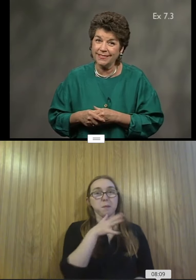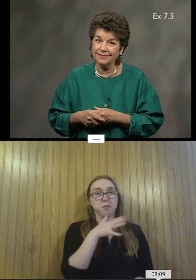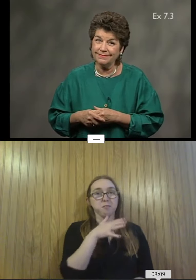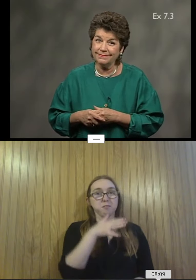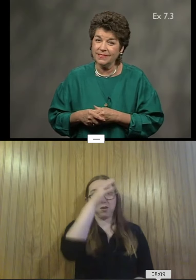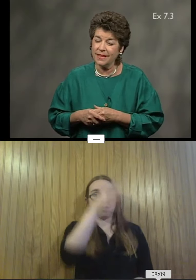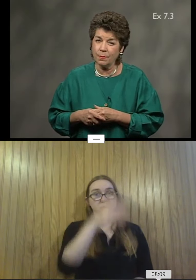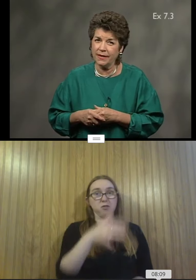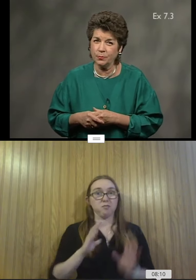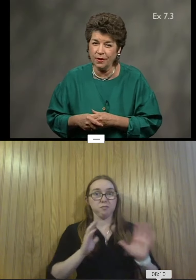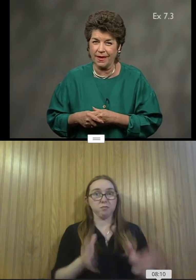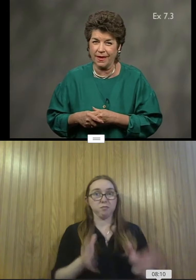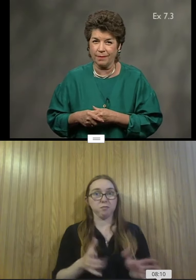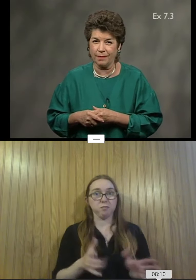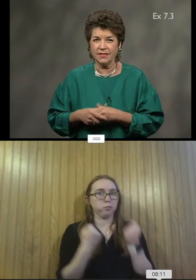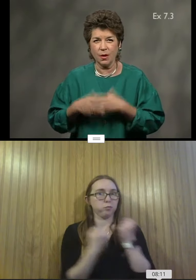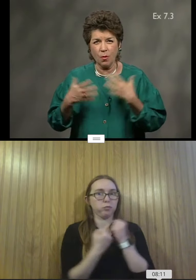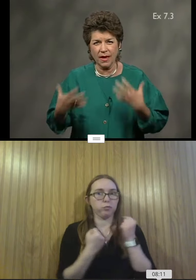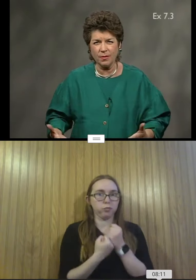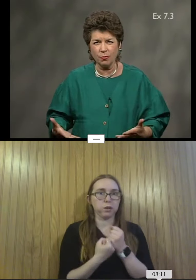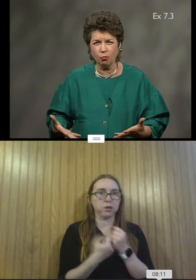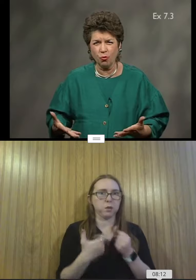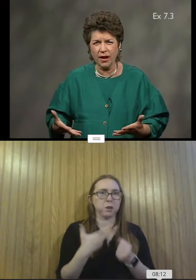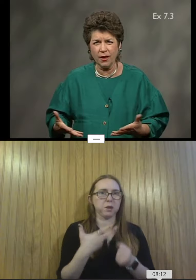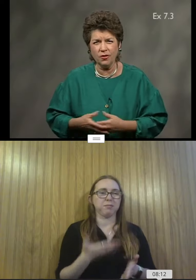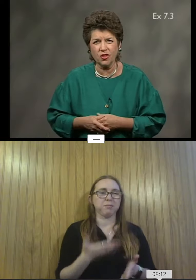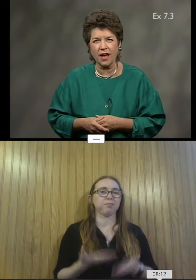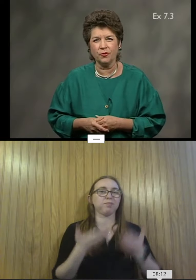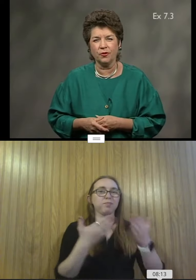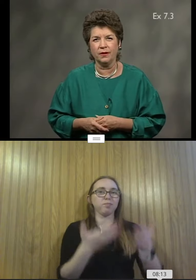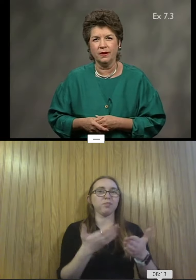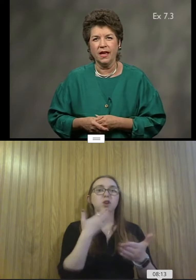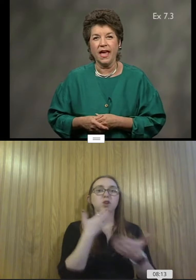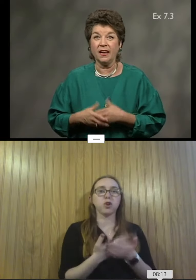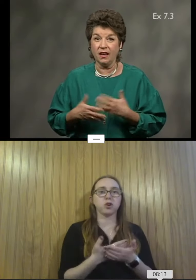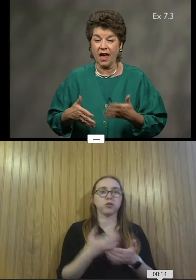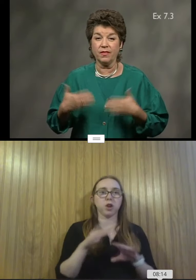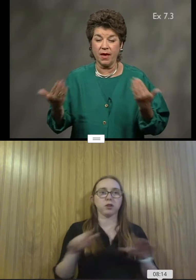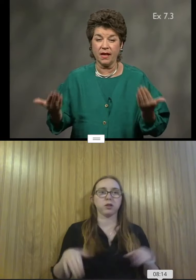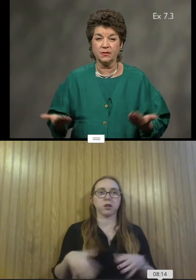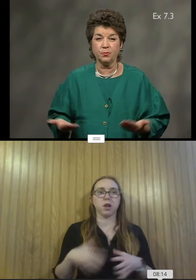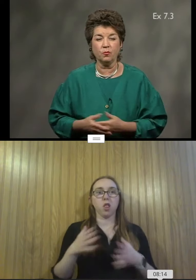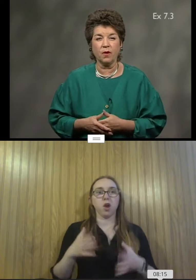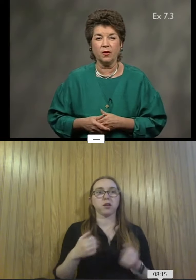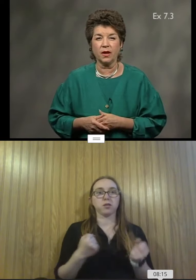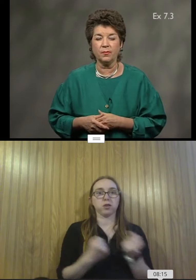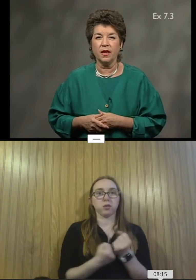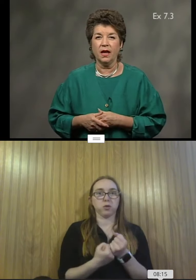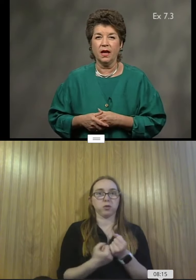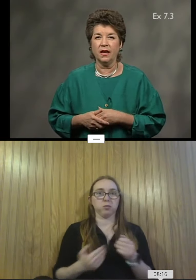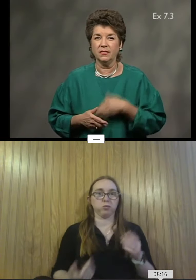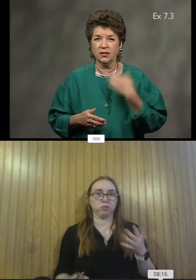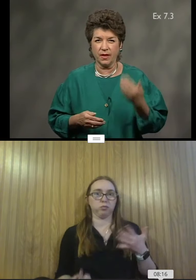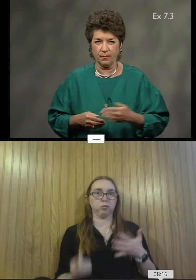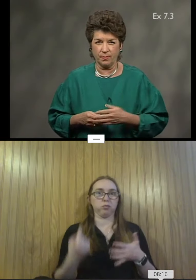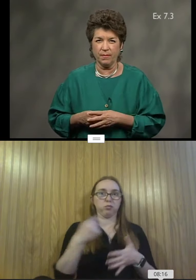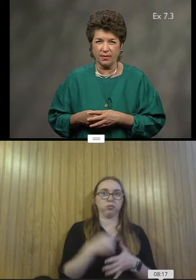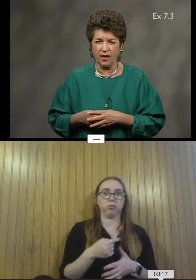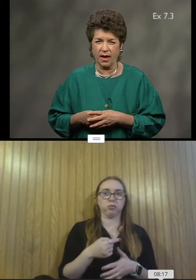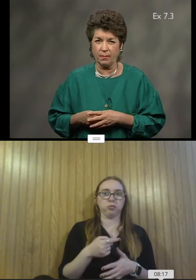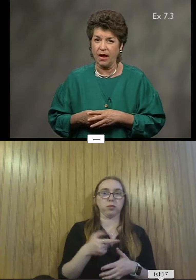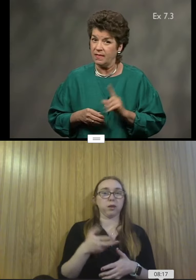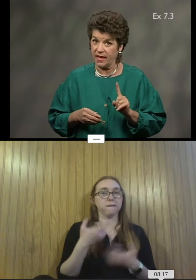right. Somebody supported them. Someone gave them a real good childhood, and a lot of them had support right on up until they